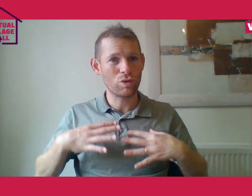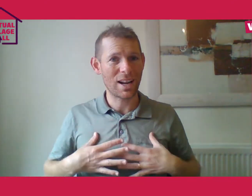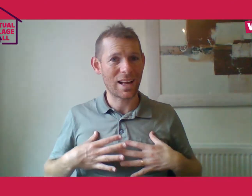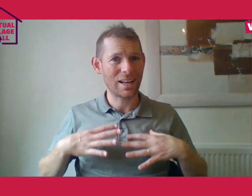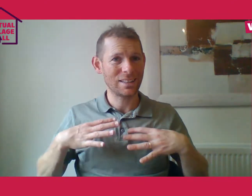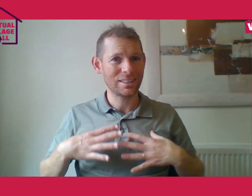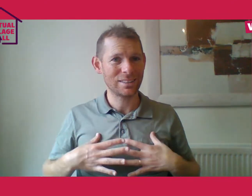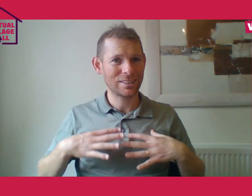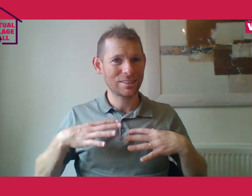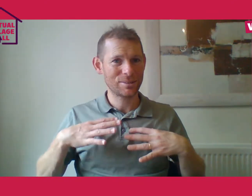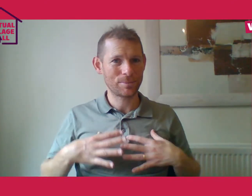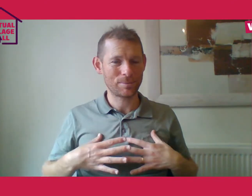relaxed.